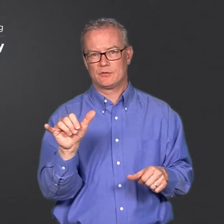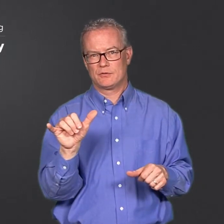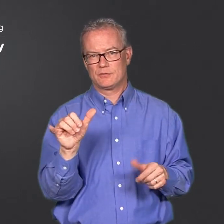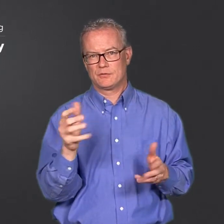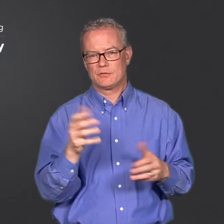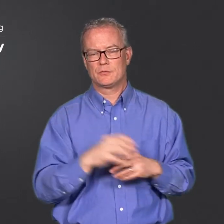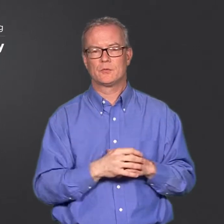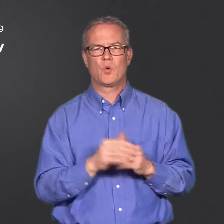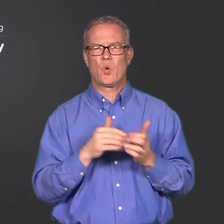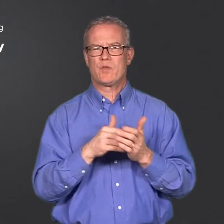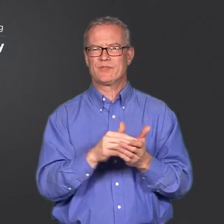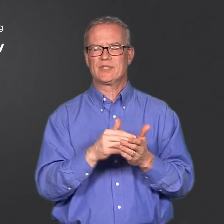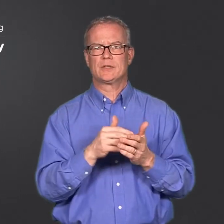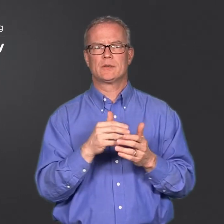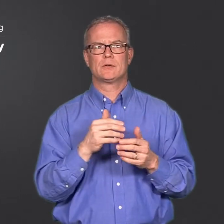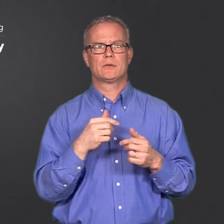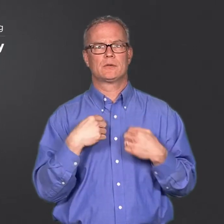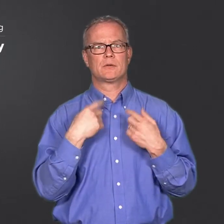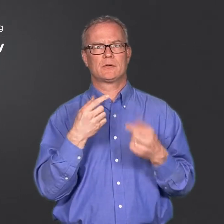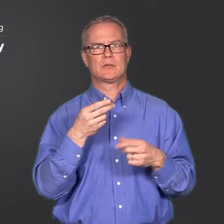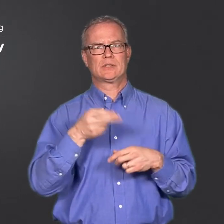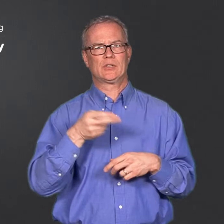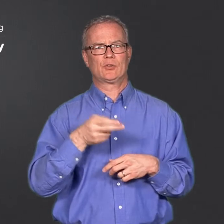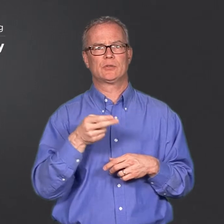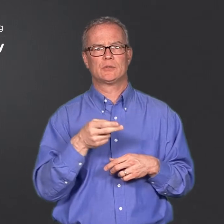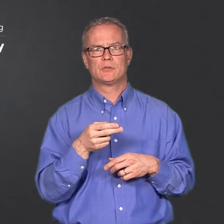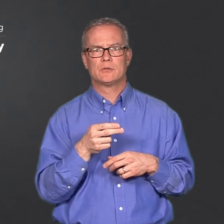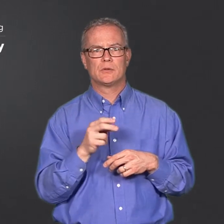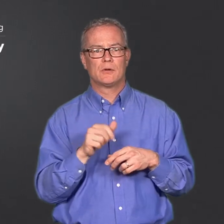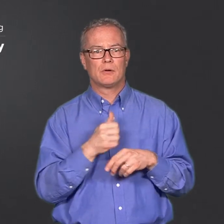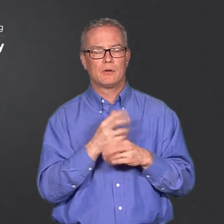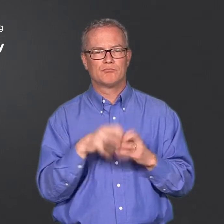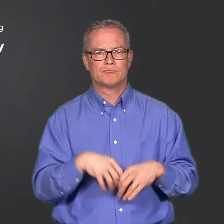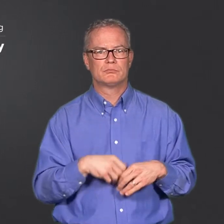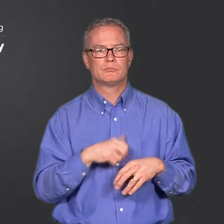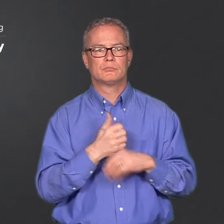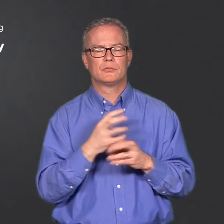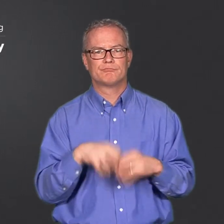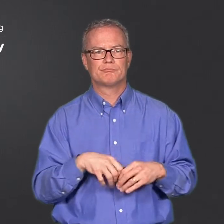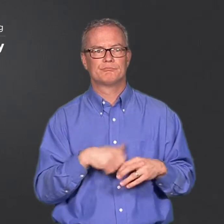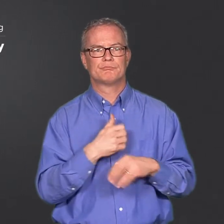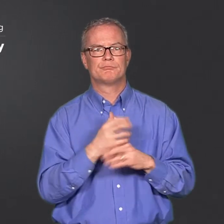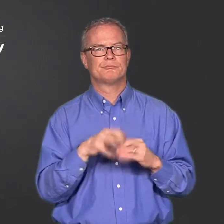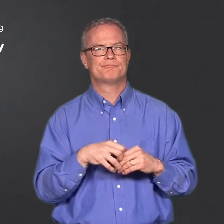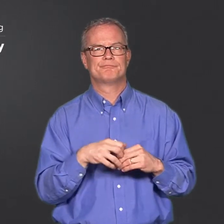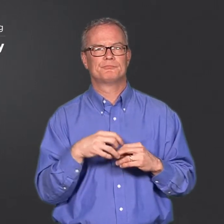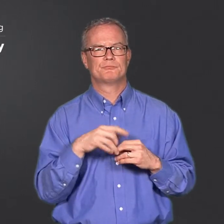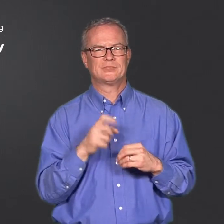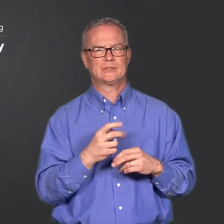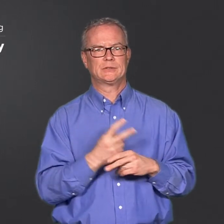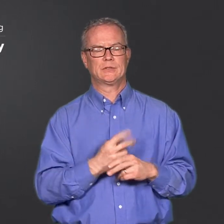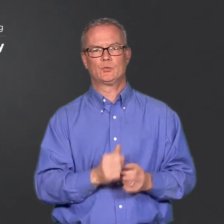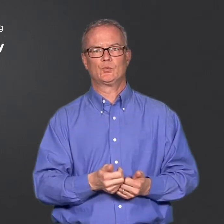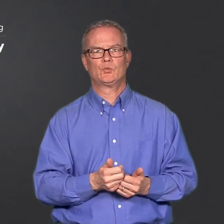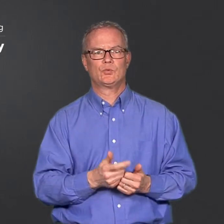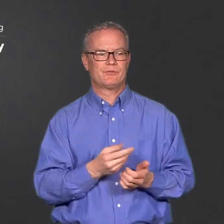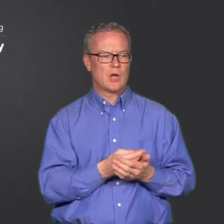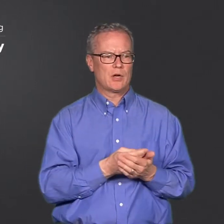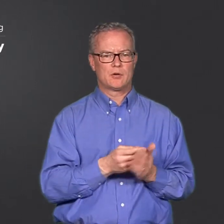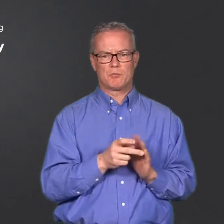not indefinitely. What we have often seen throughout history are programs are established only to falter. We need to